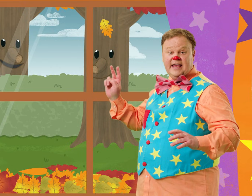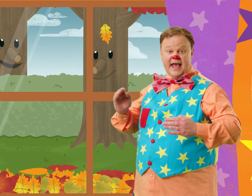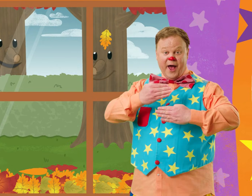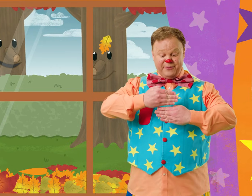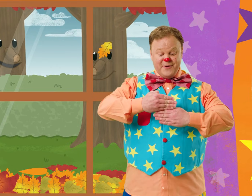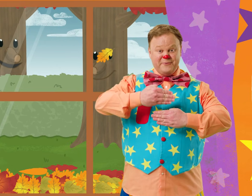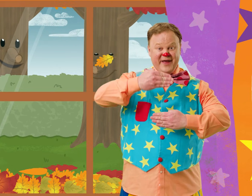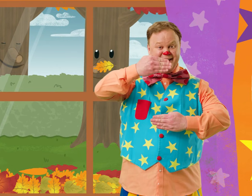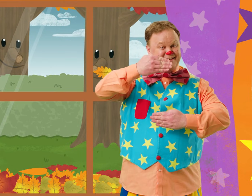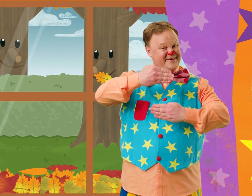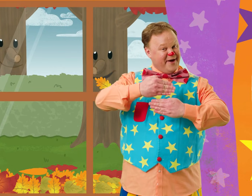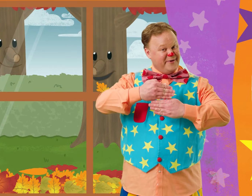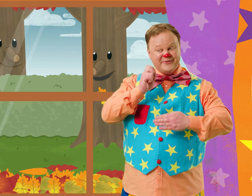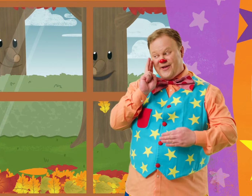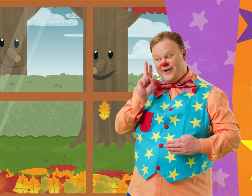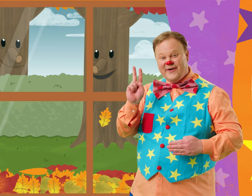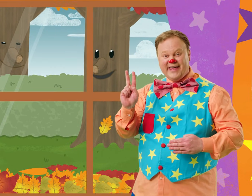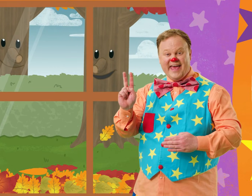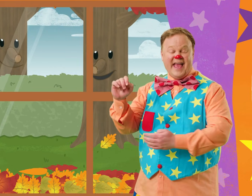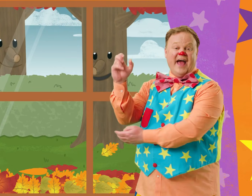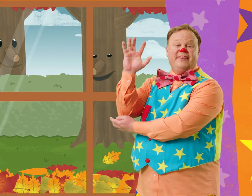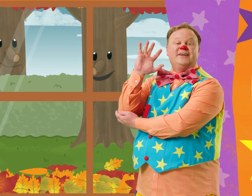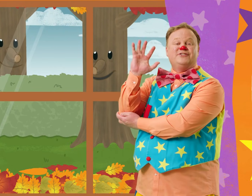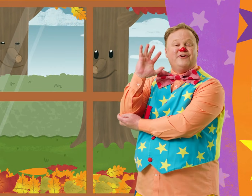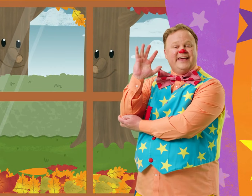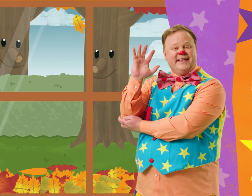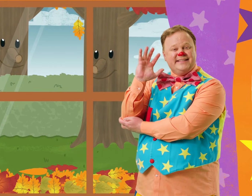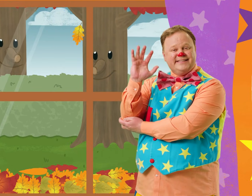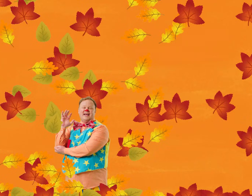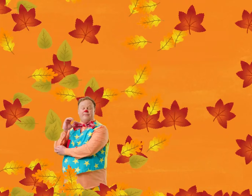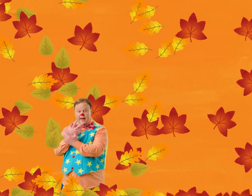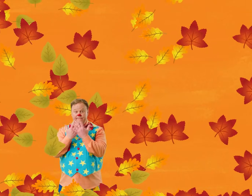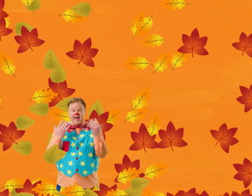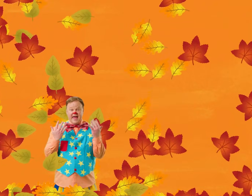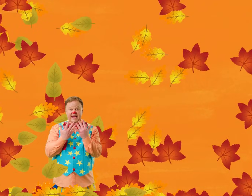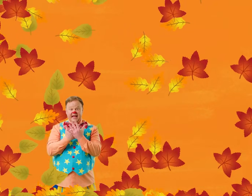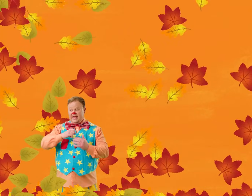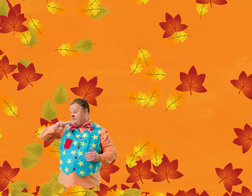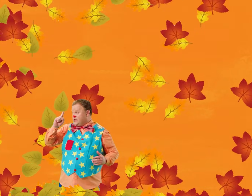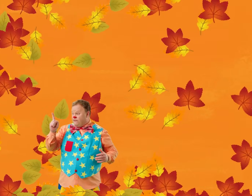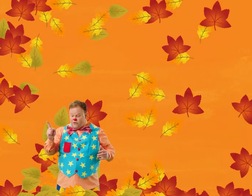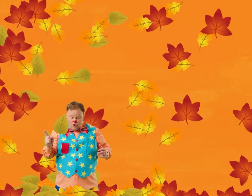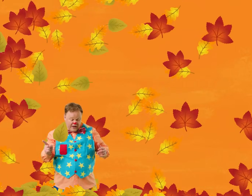Gazing out the windows, looking at the trees, many leaves are falling.